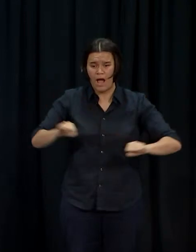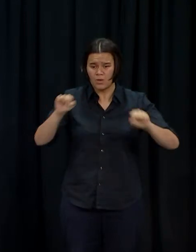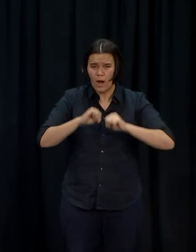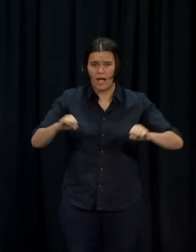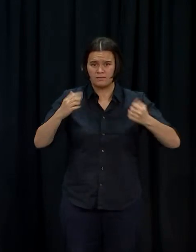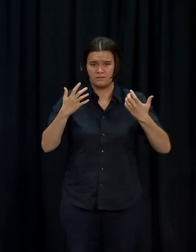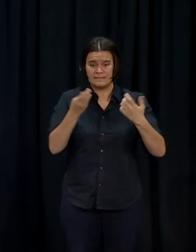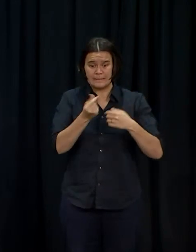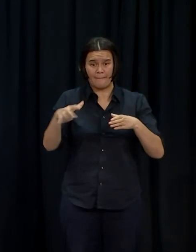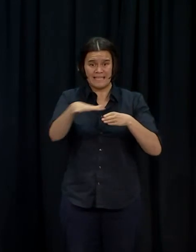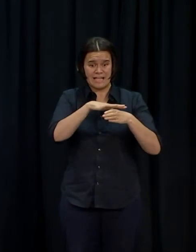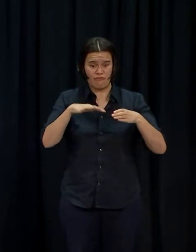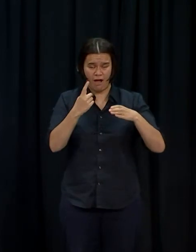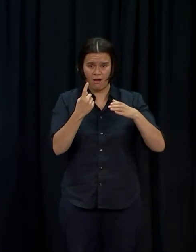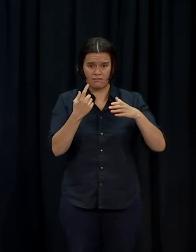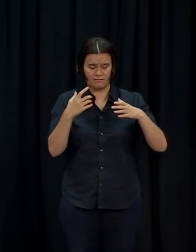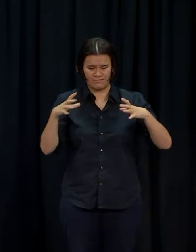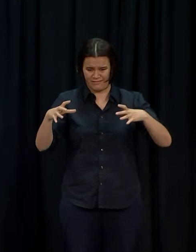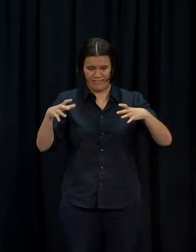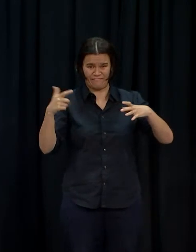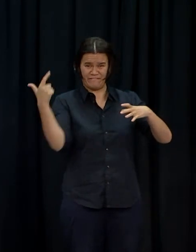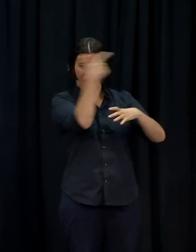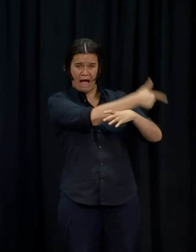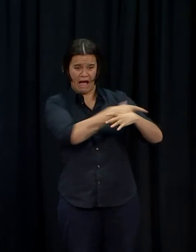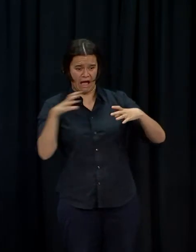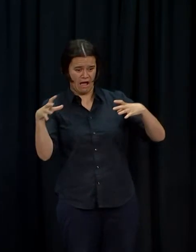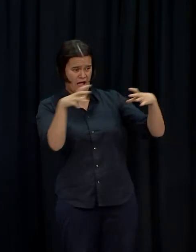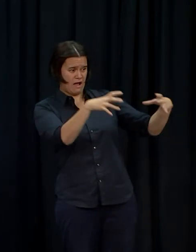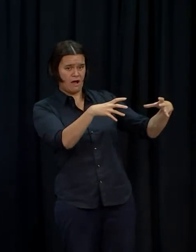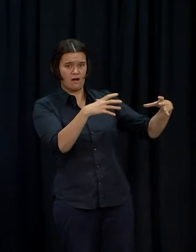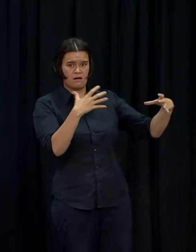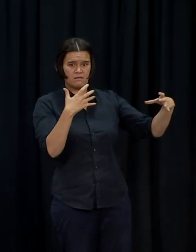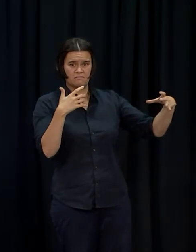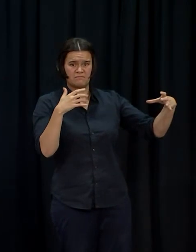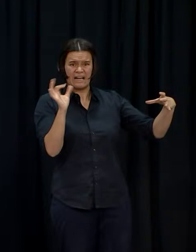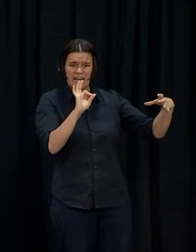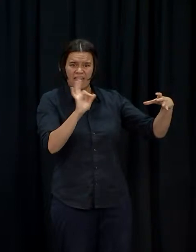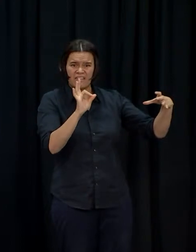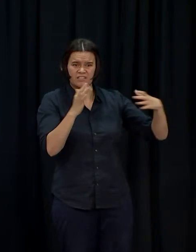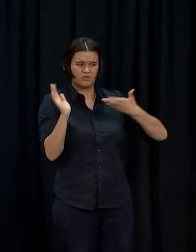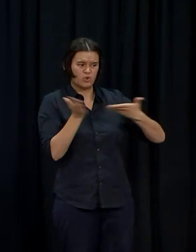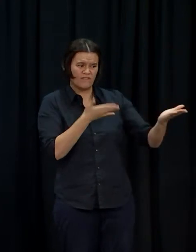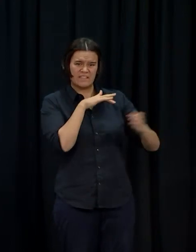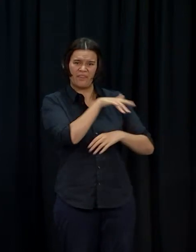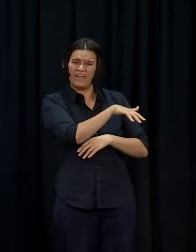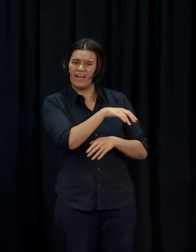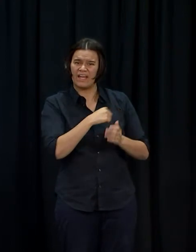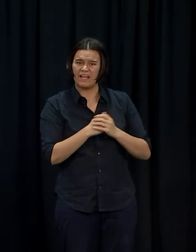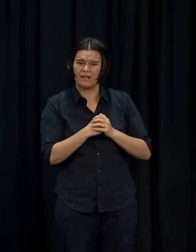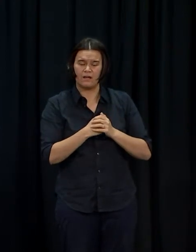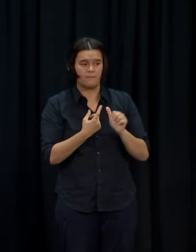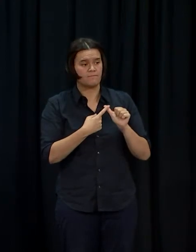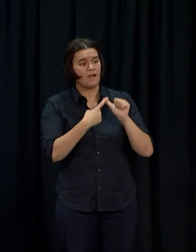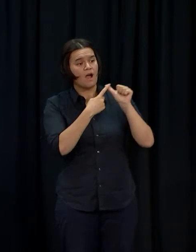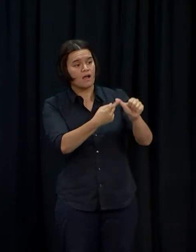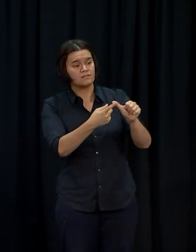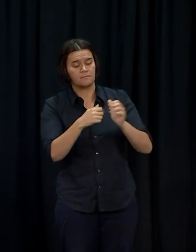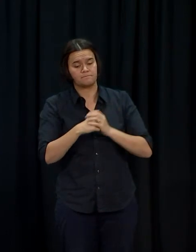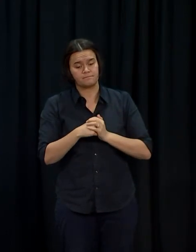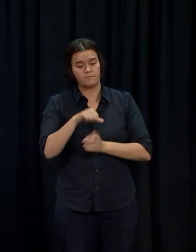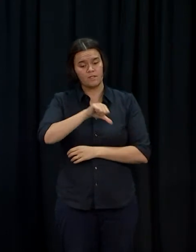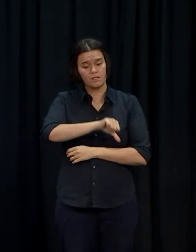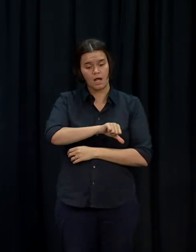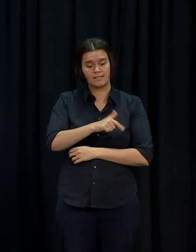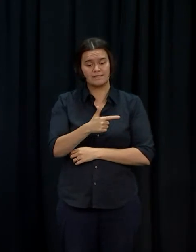highly infectious? Yeah, and in addition, and I should have perhaps started with this, that we know that I think it's 97% of